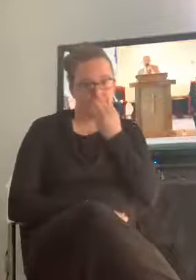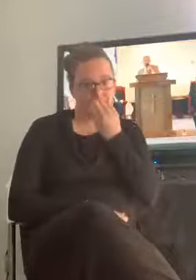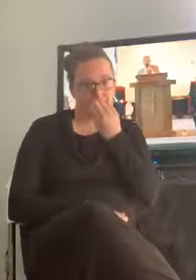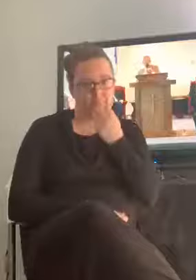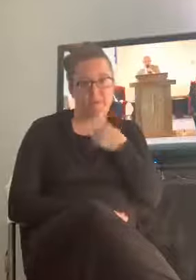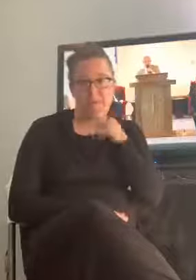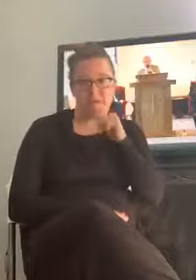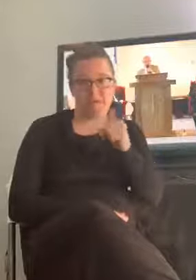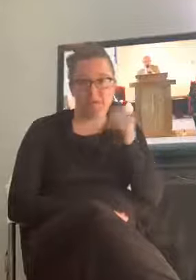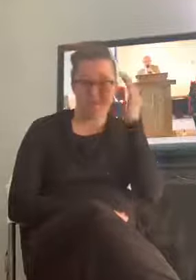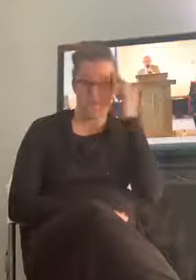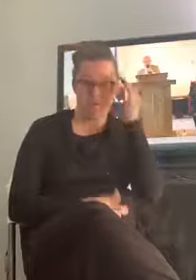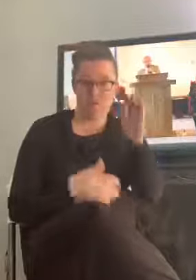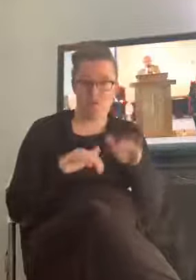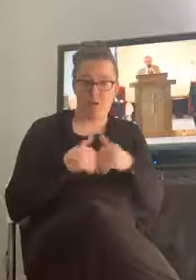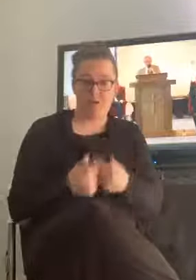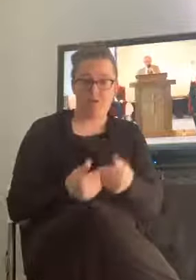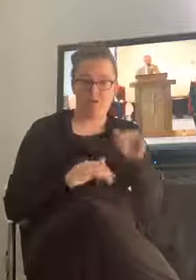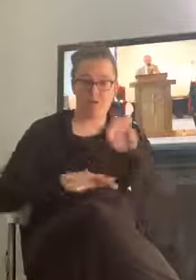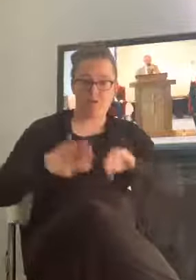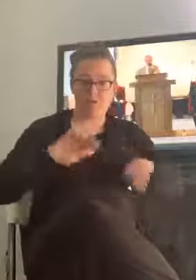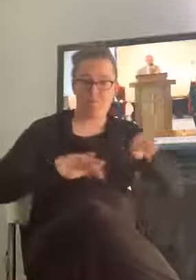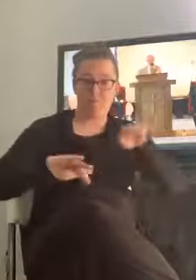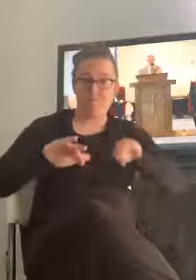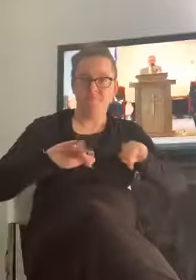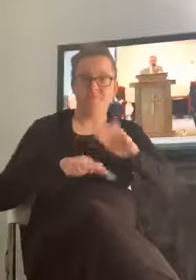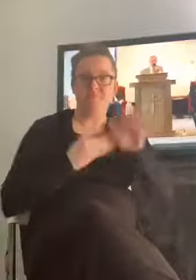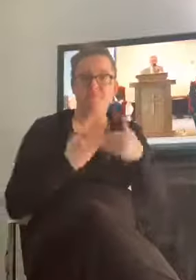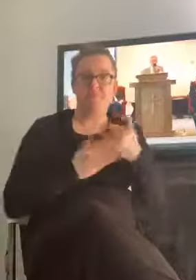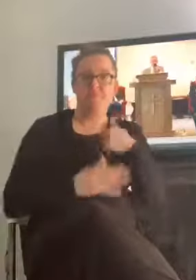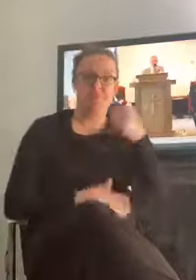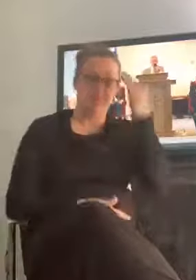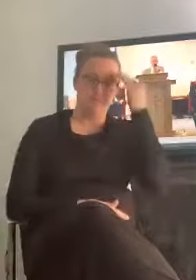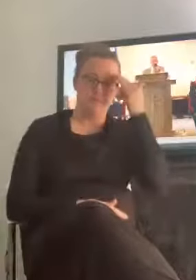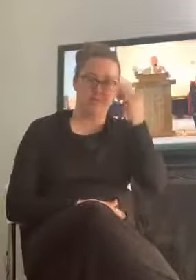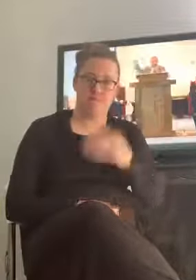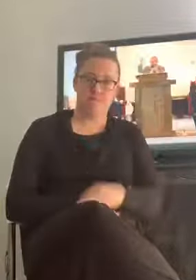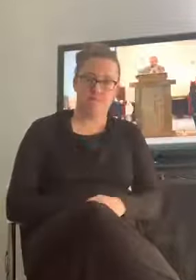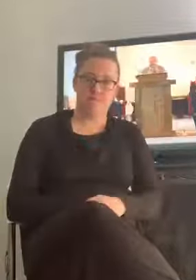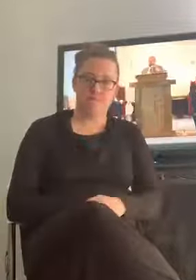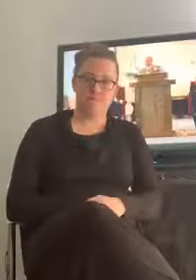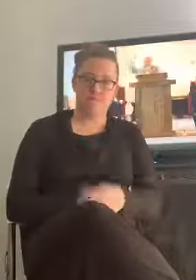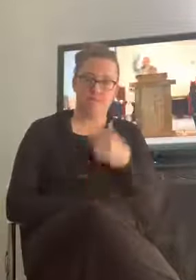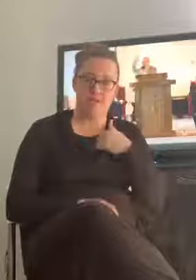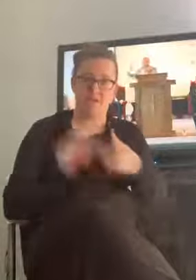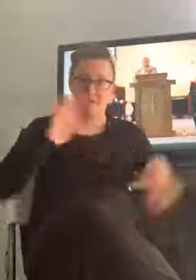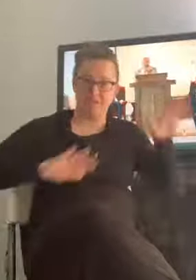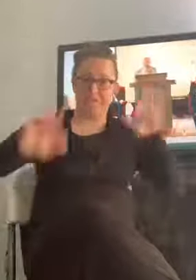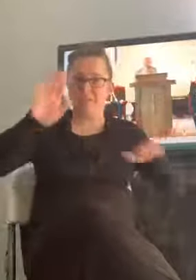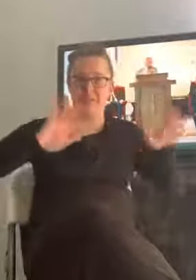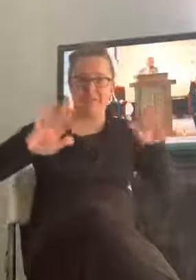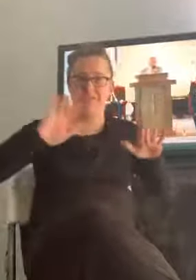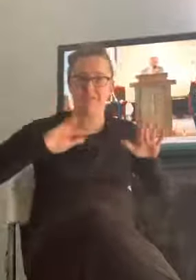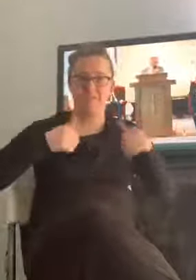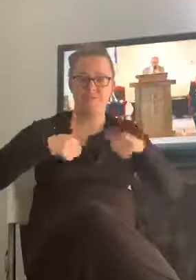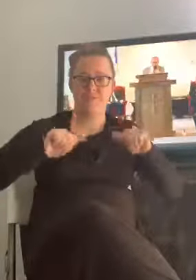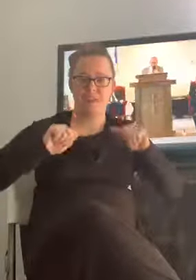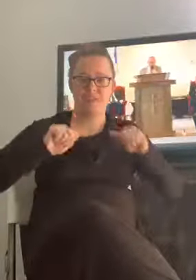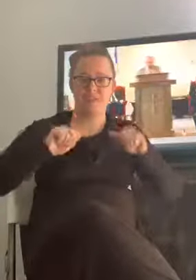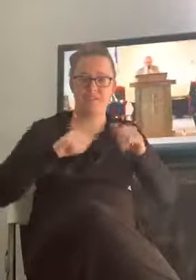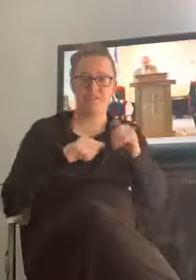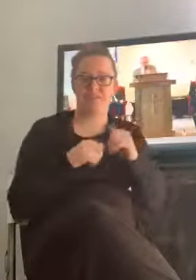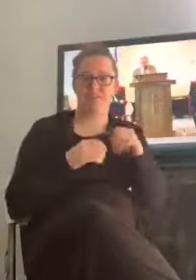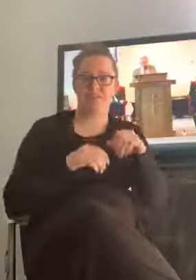I did not know how to swim. All I knew was I was just flailing, you know, just trying to.